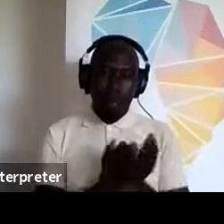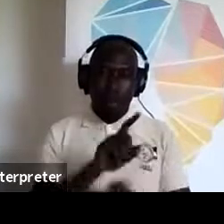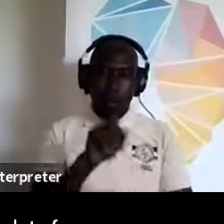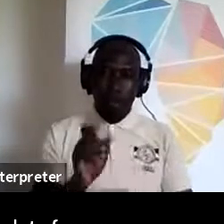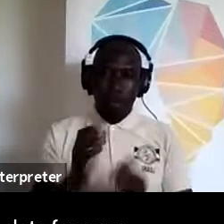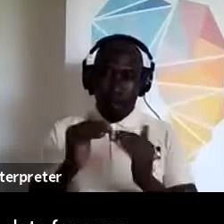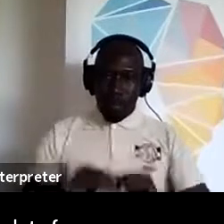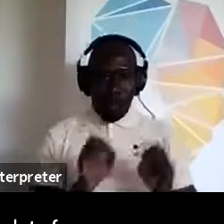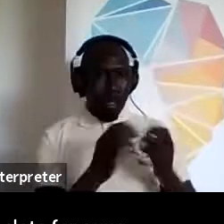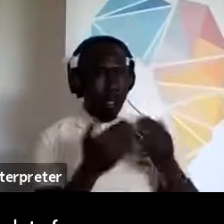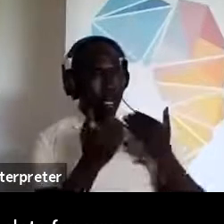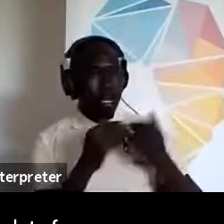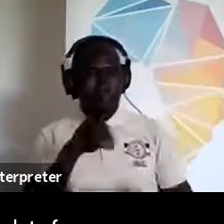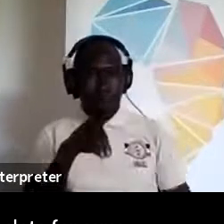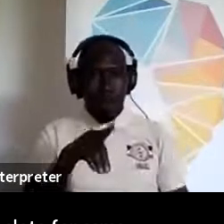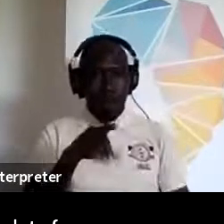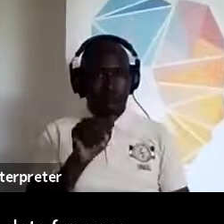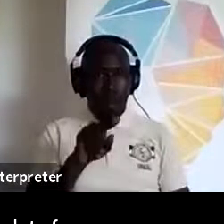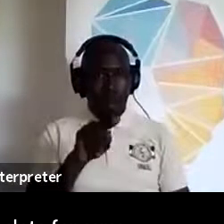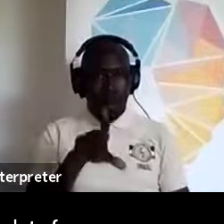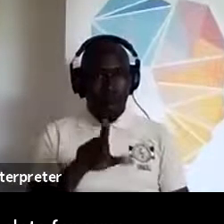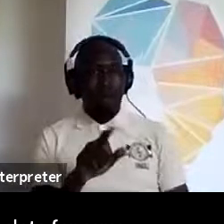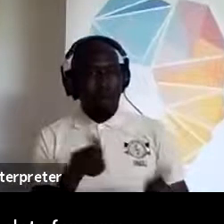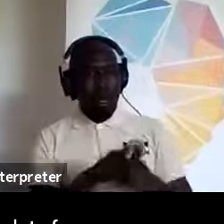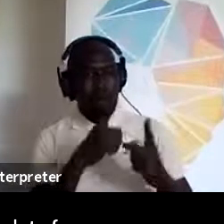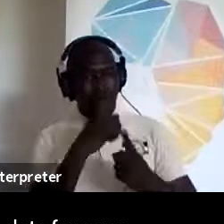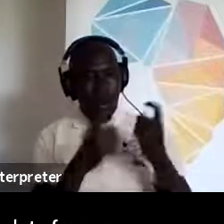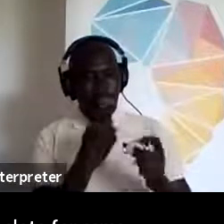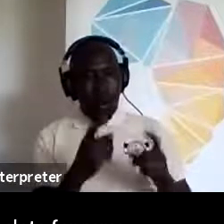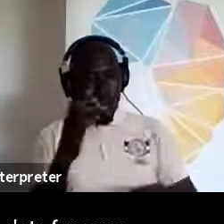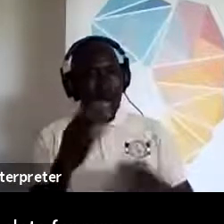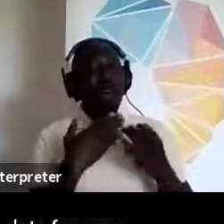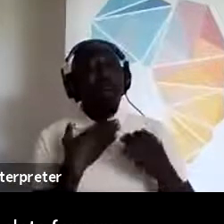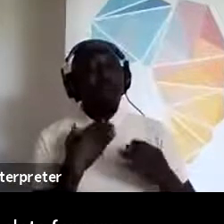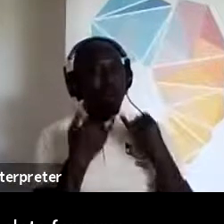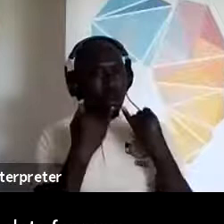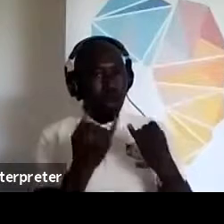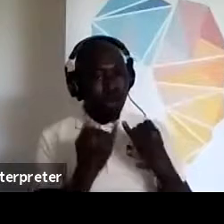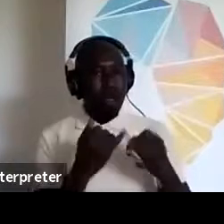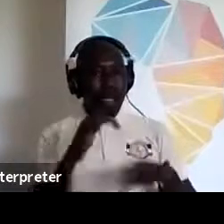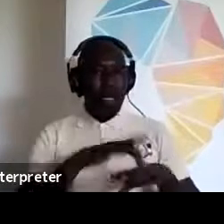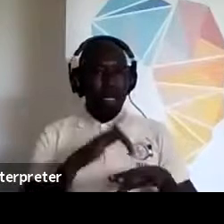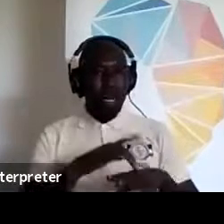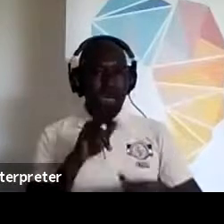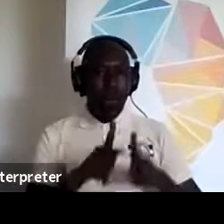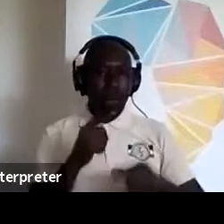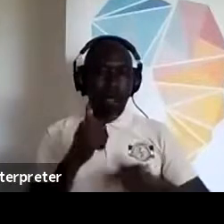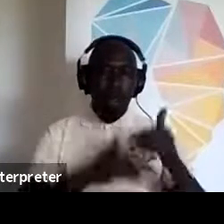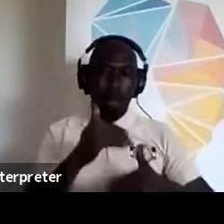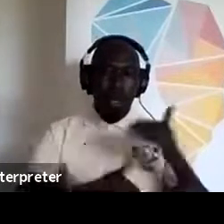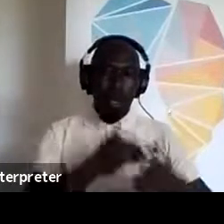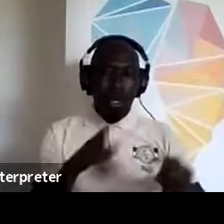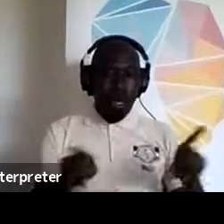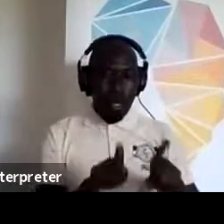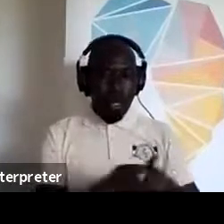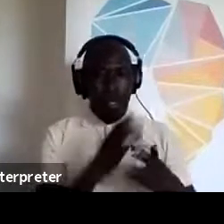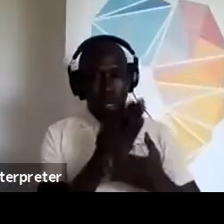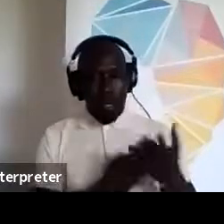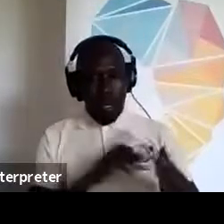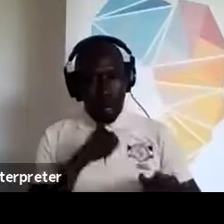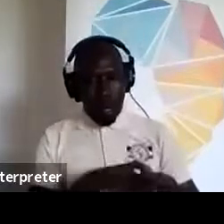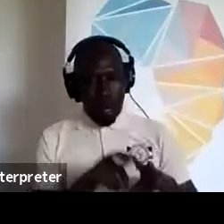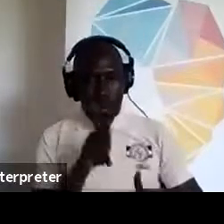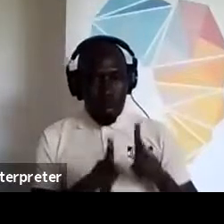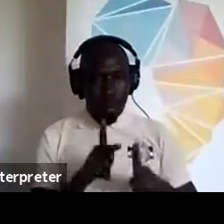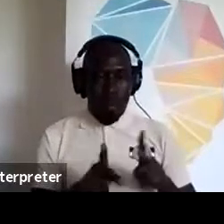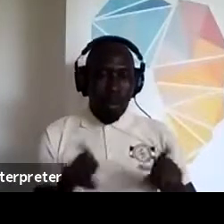Okay, thank you, Paul, for that question. I want to say that, you know, sensitizing people is a process. And sometimes people, when they don't